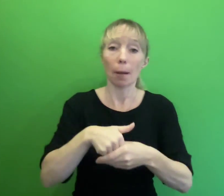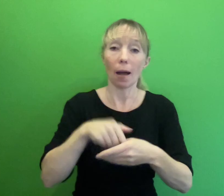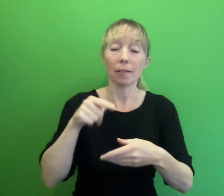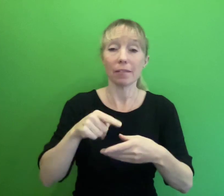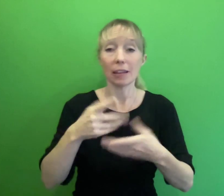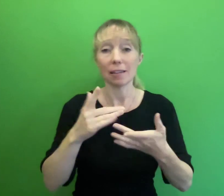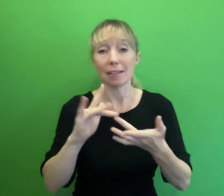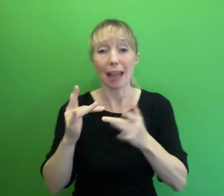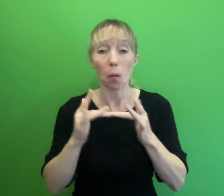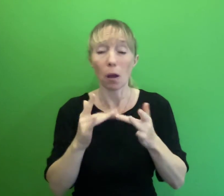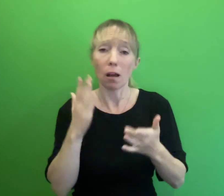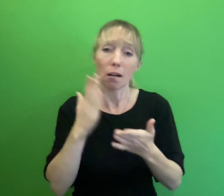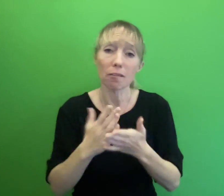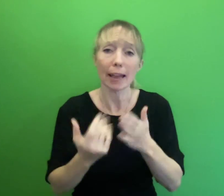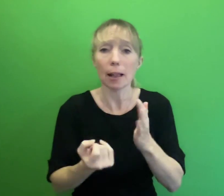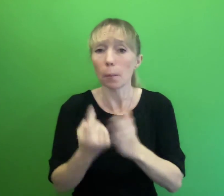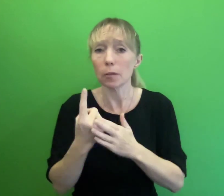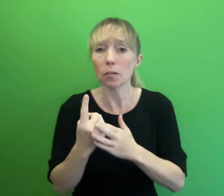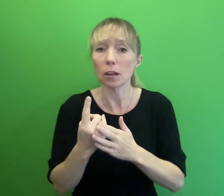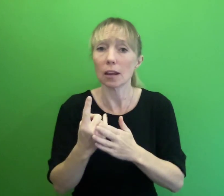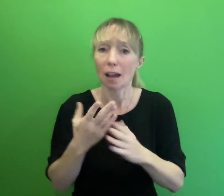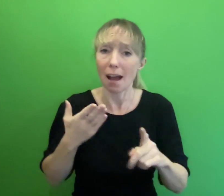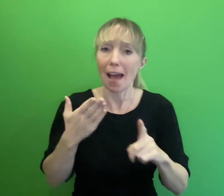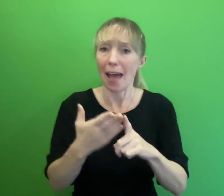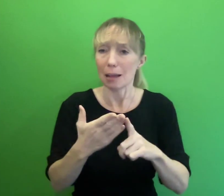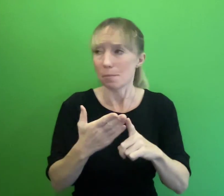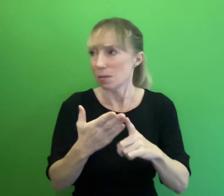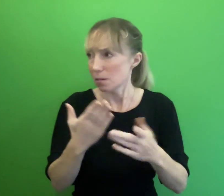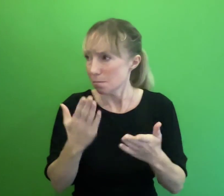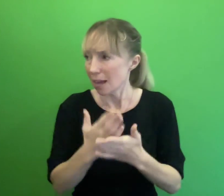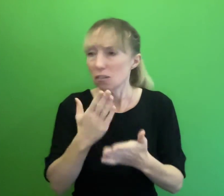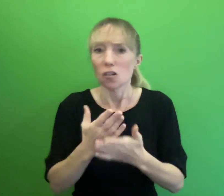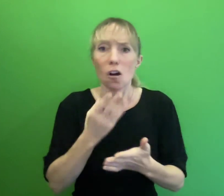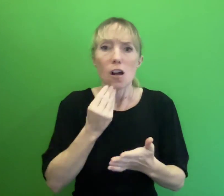real opportunity that I intend making the most of. I appreciated the